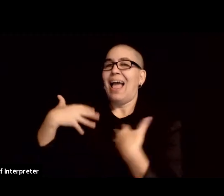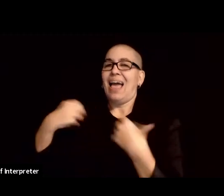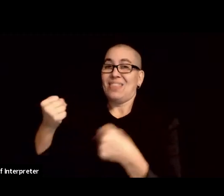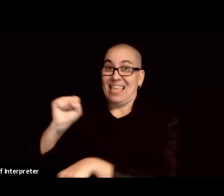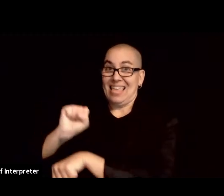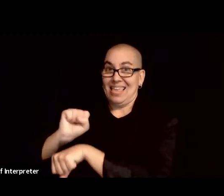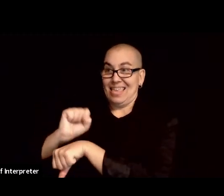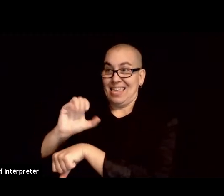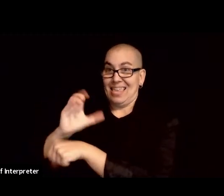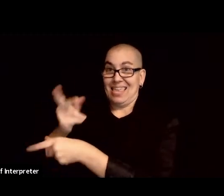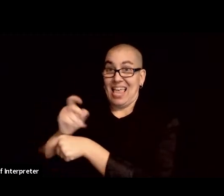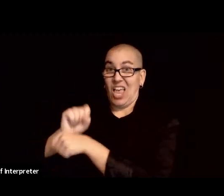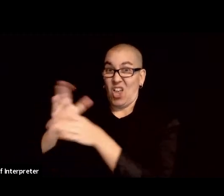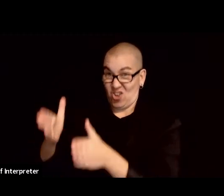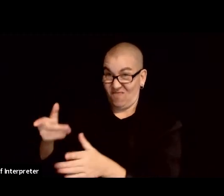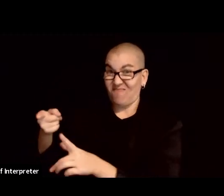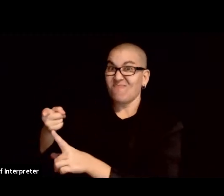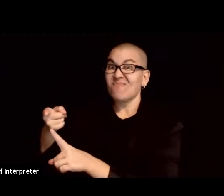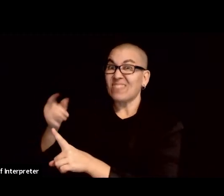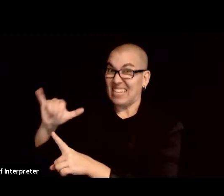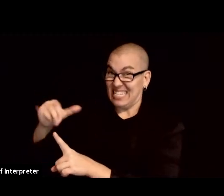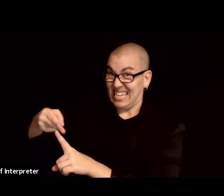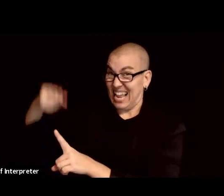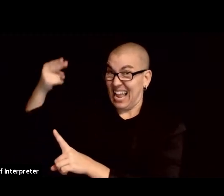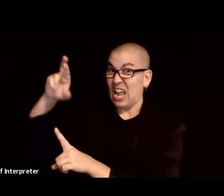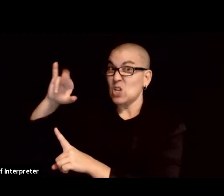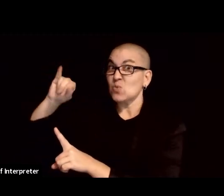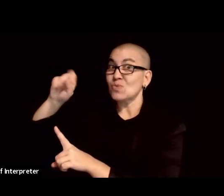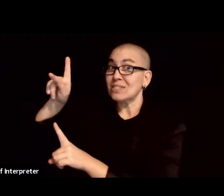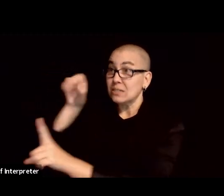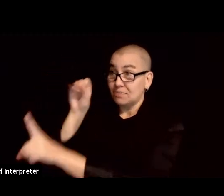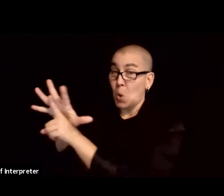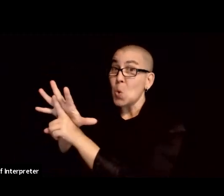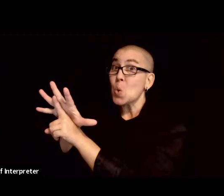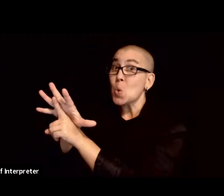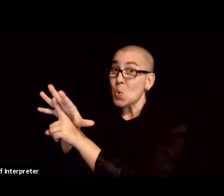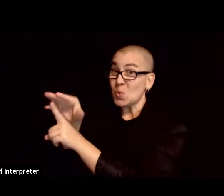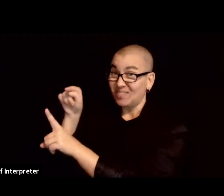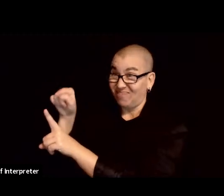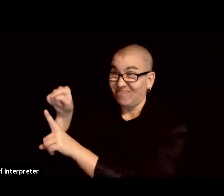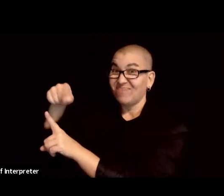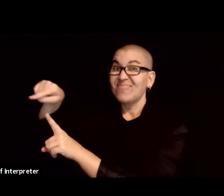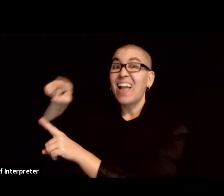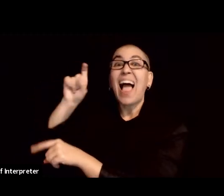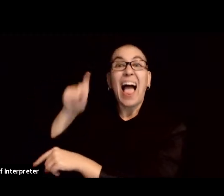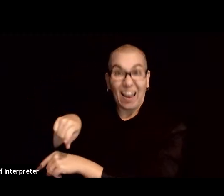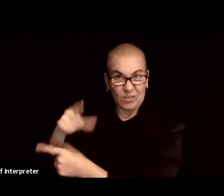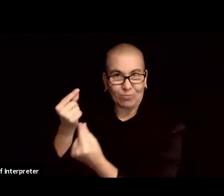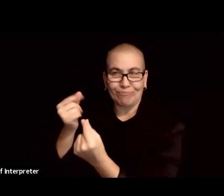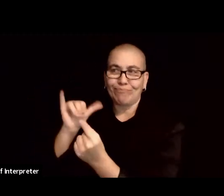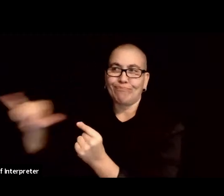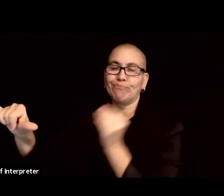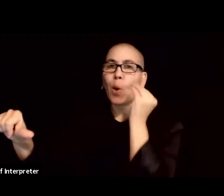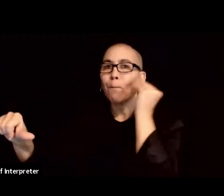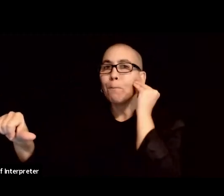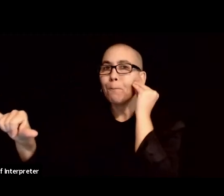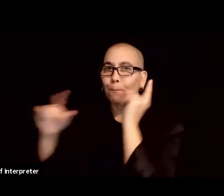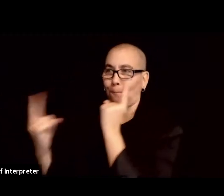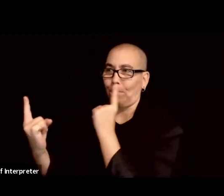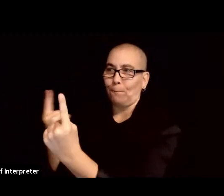which means that they would need to be quarantined and monitored. And the number had